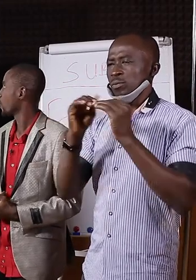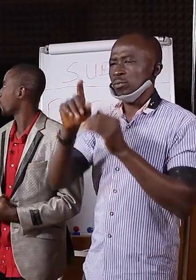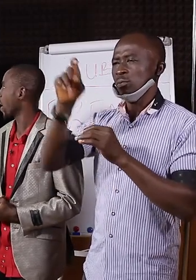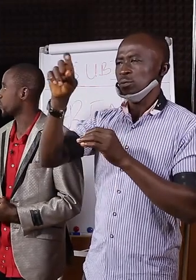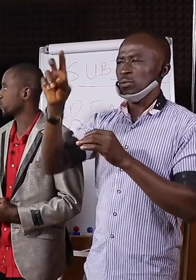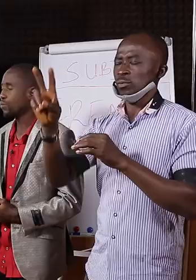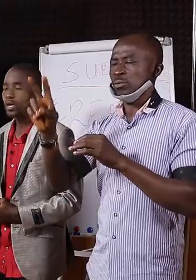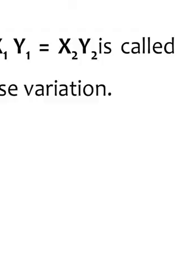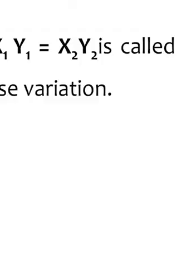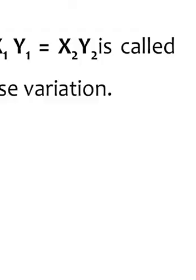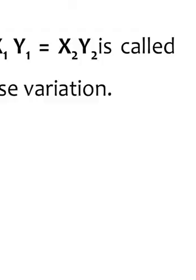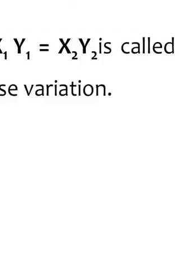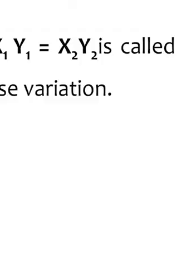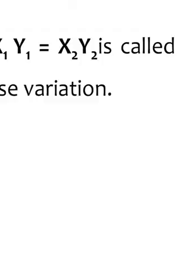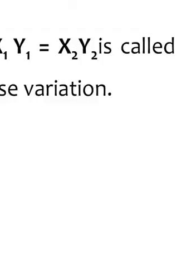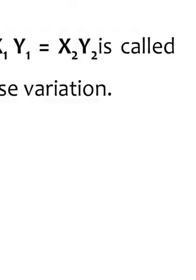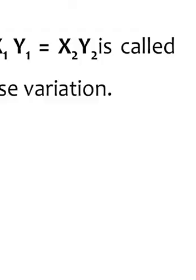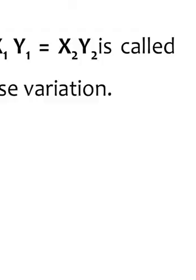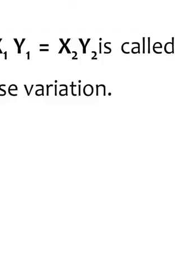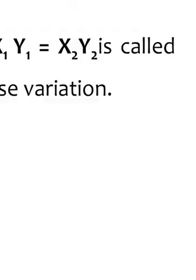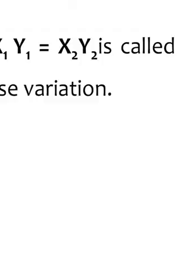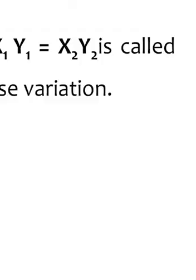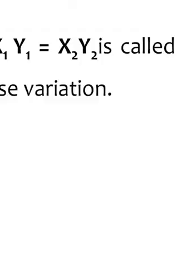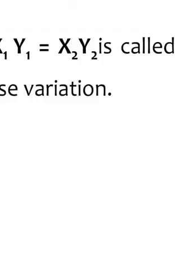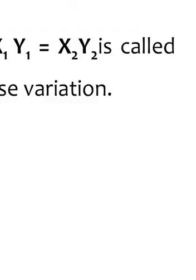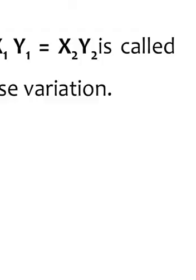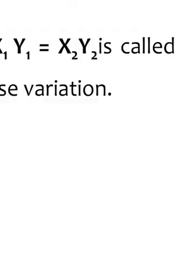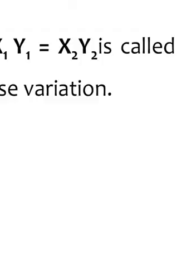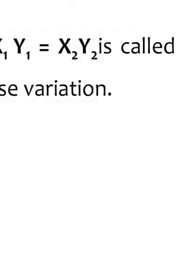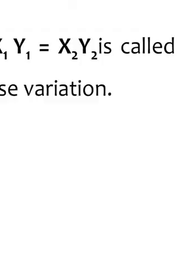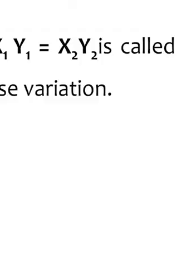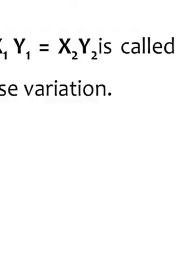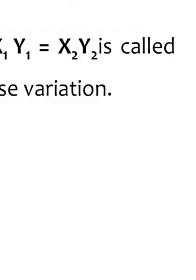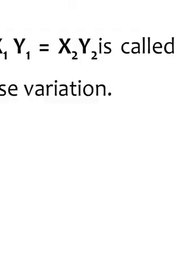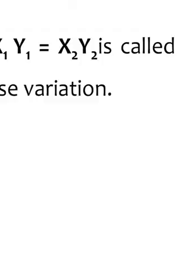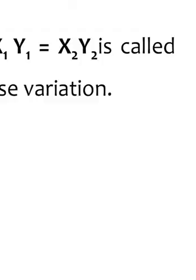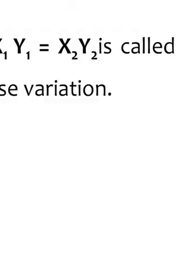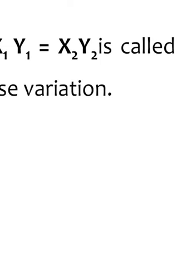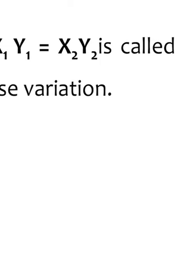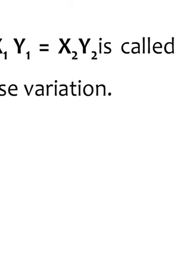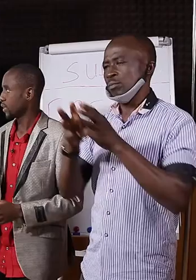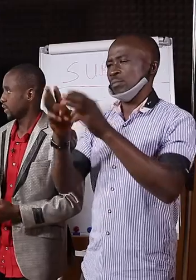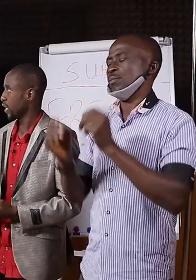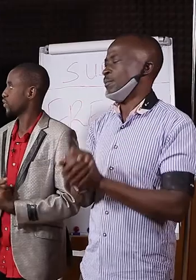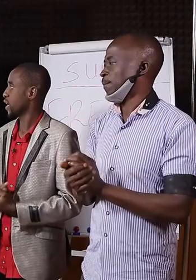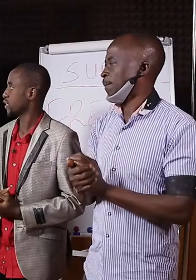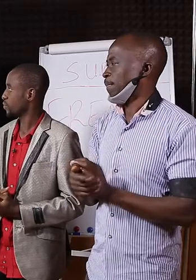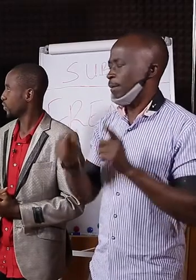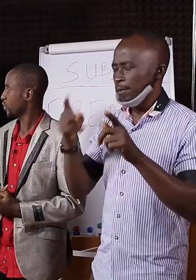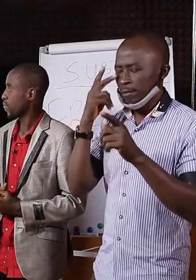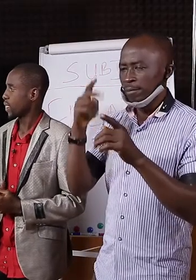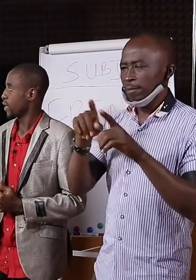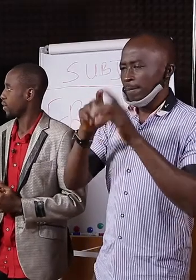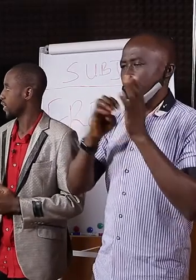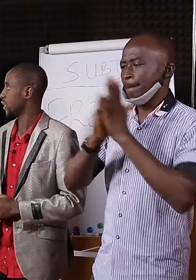x2, y2 is called the product rule for inverse variation. Let's see